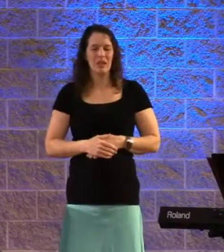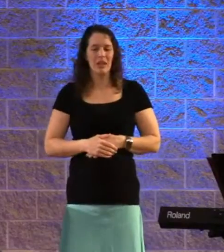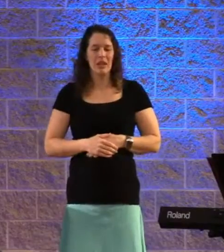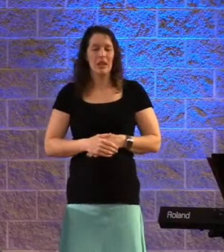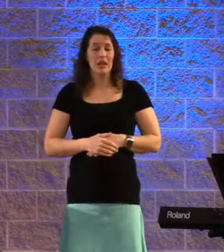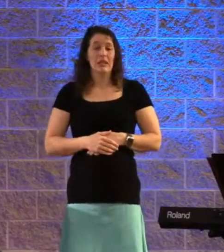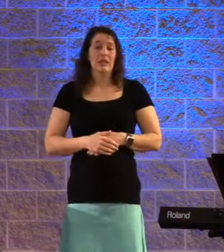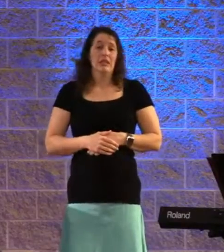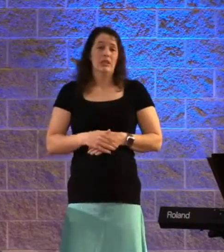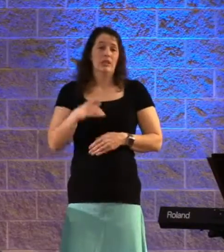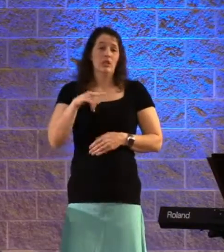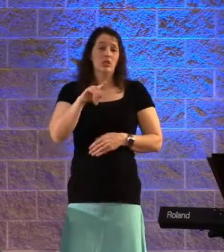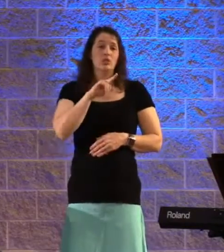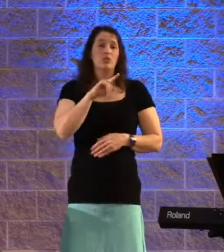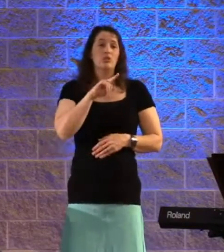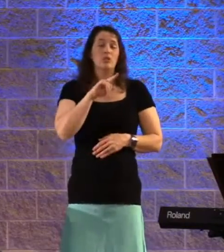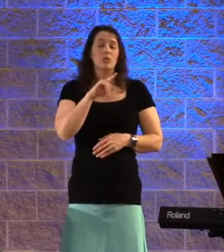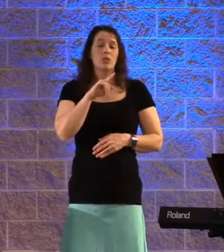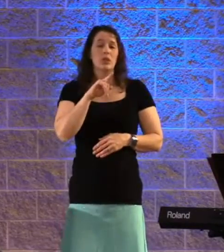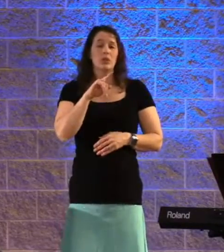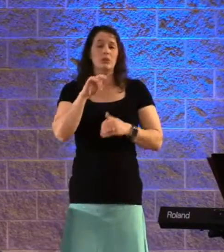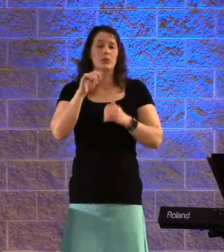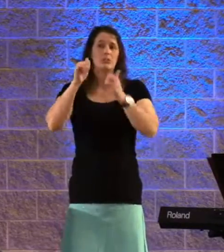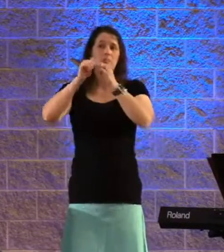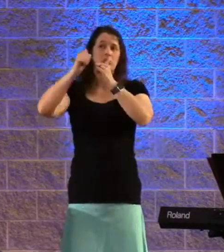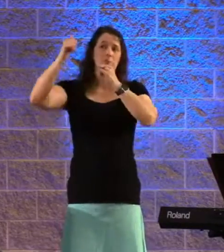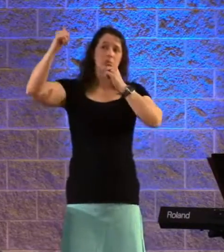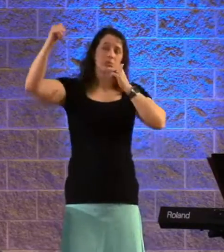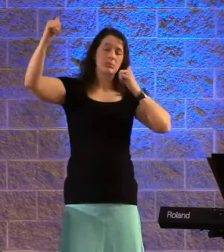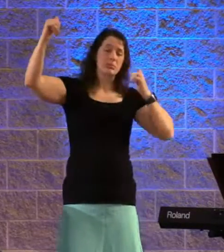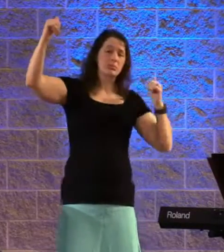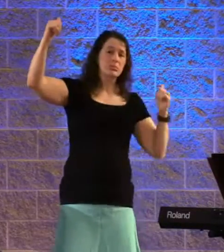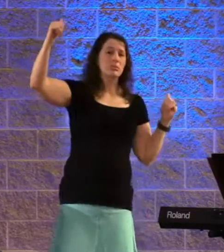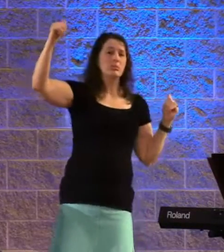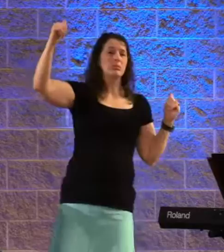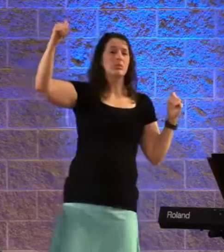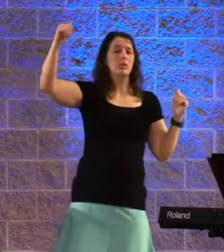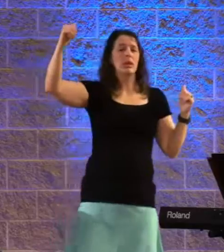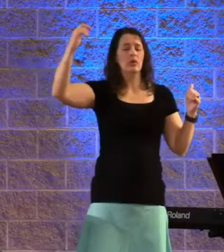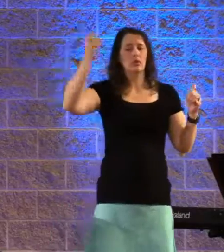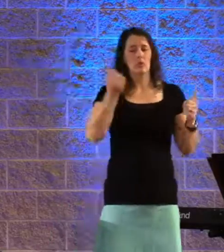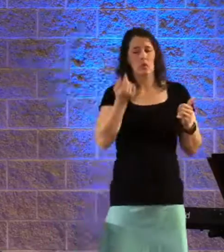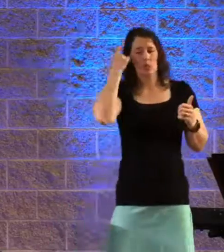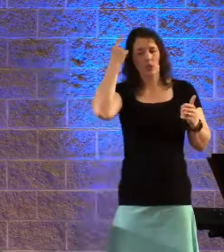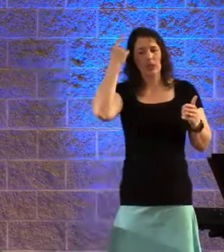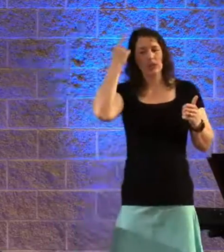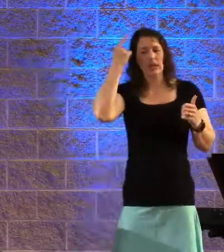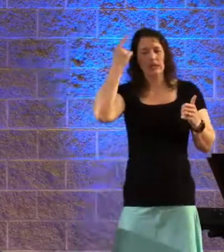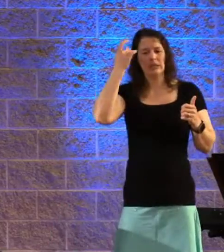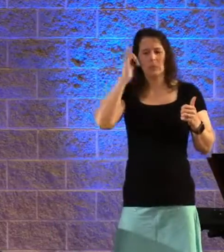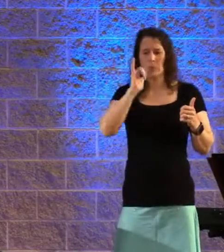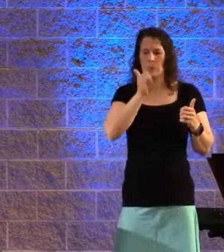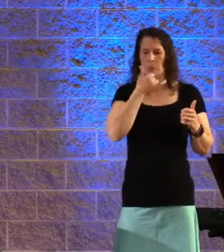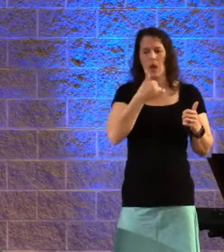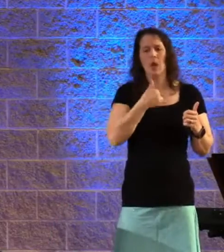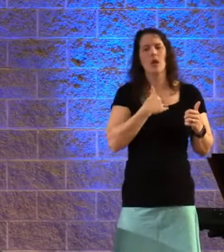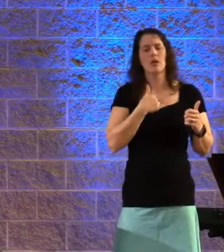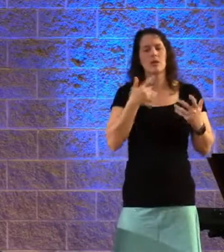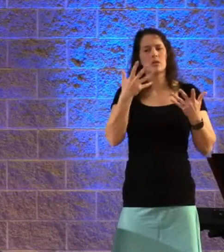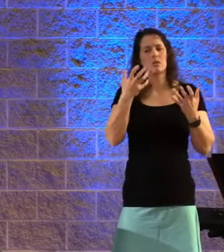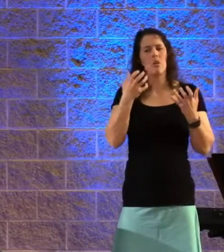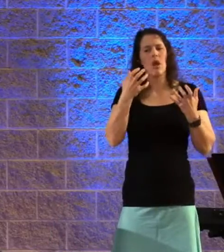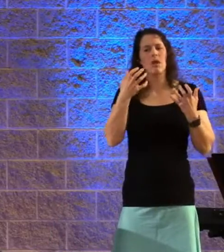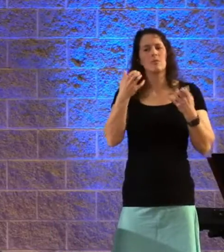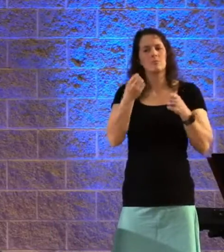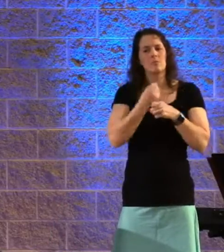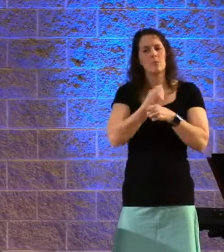enough and far enough from God, who realize now the error of their ways, who can't make excuses anymore, who want to